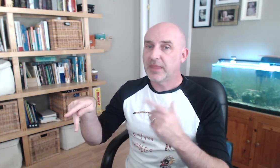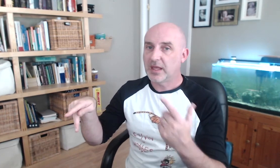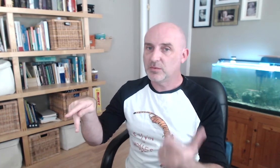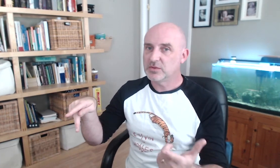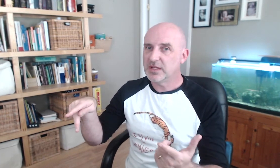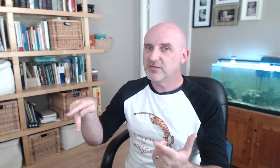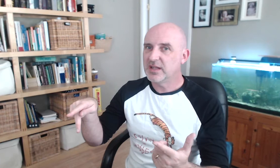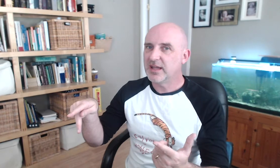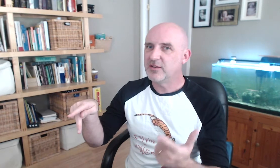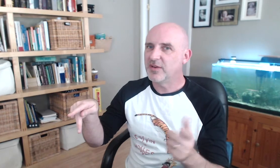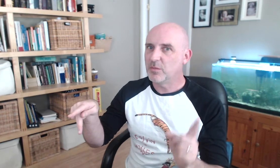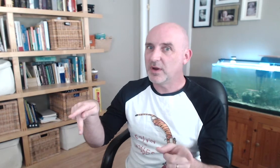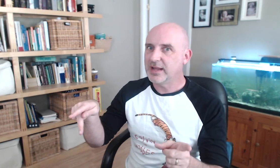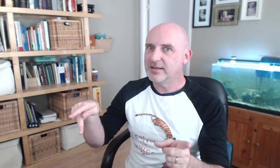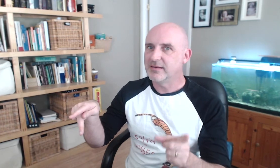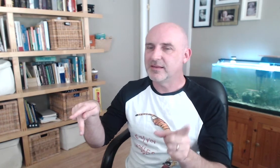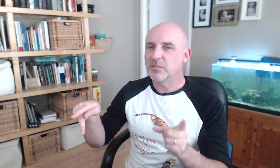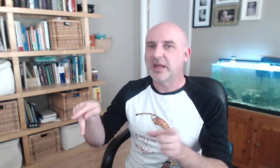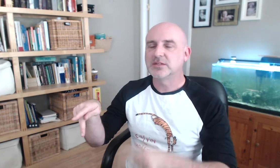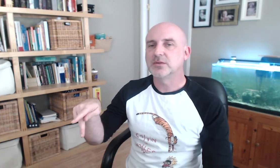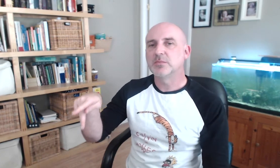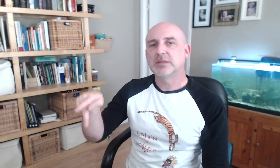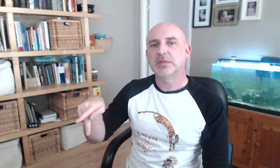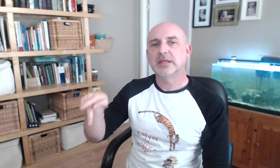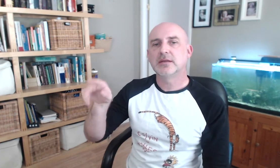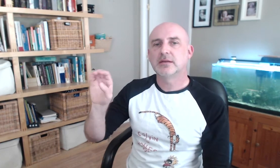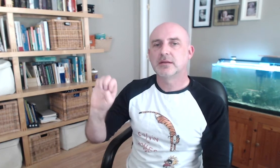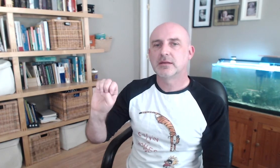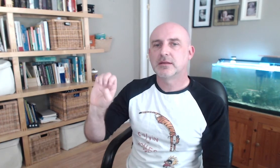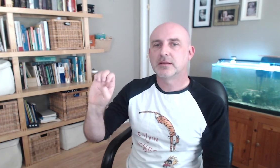will try to find out if I'm right and I'll get back to you. But P,